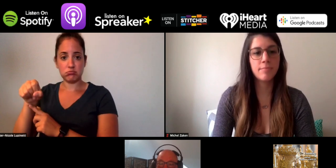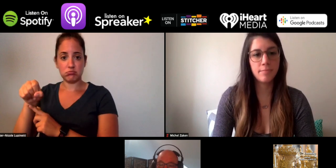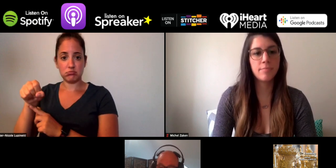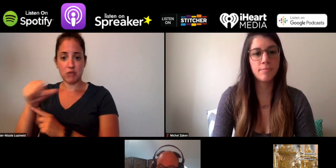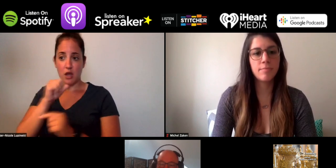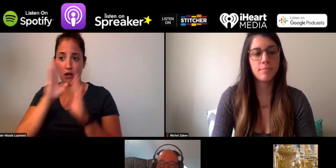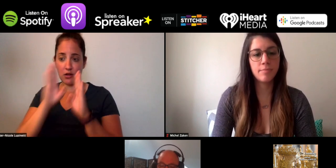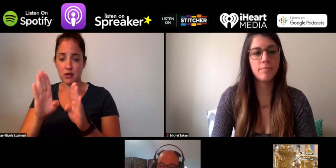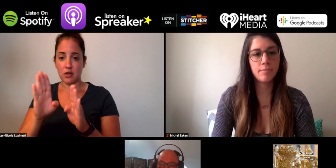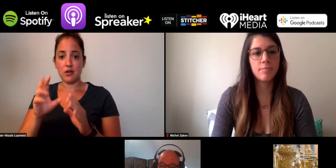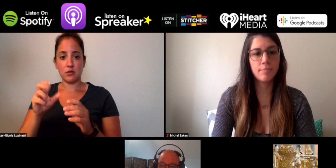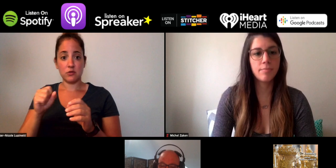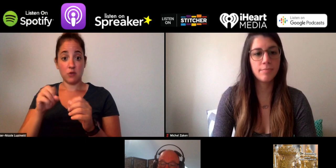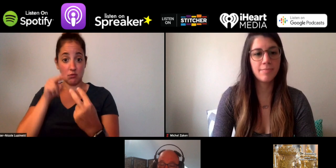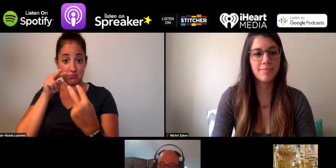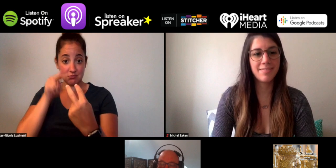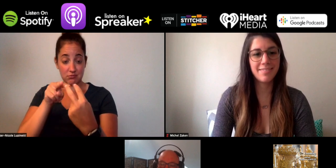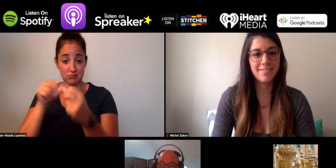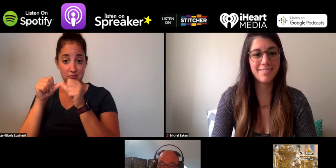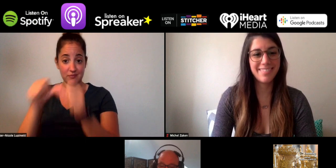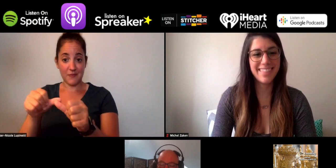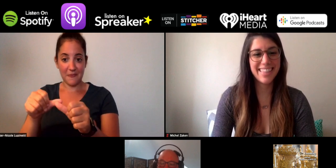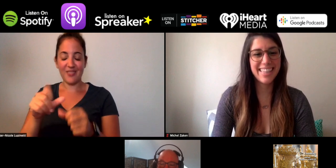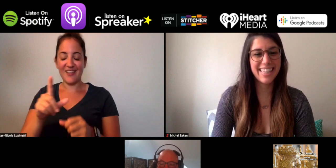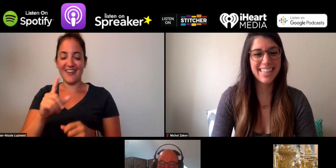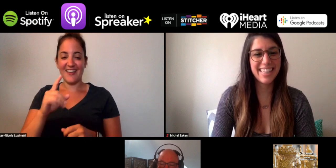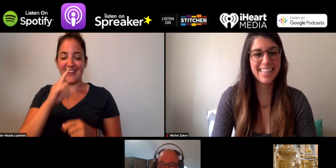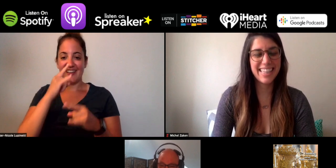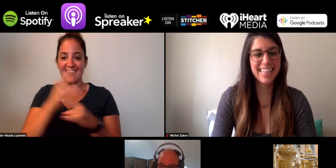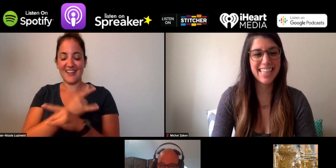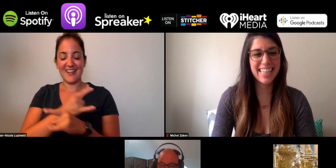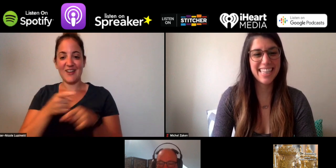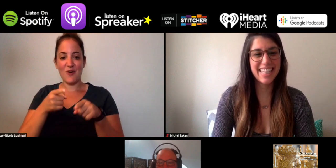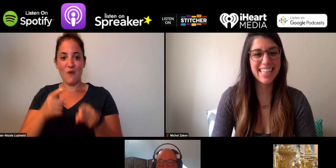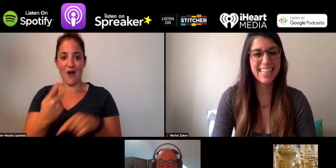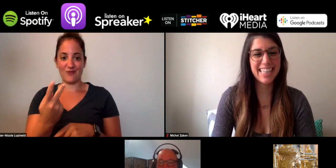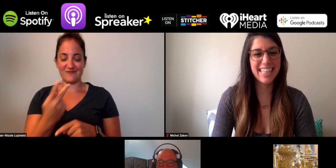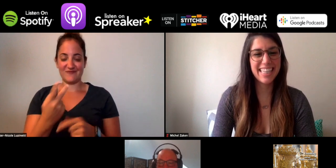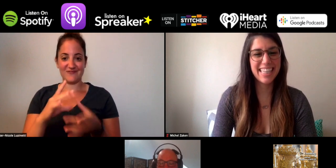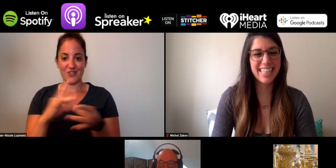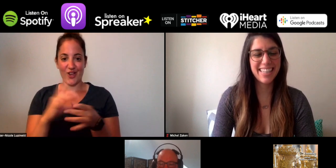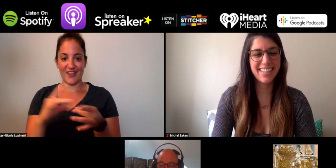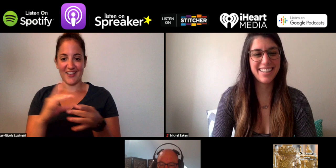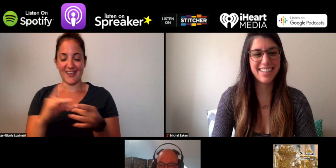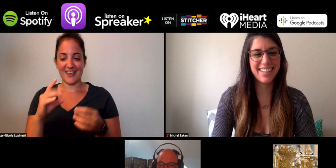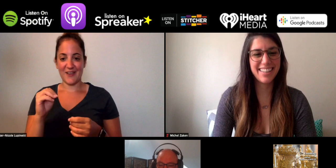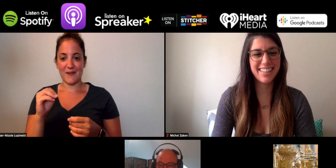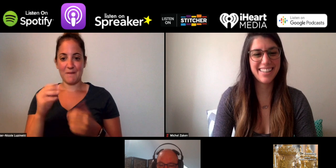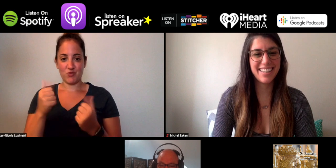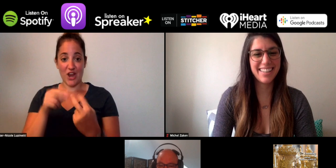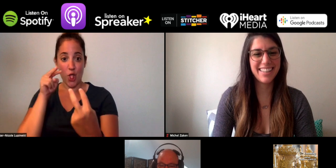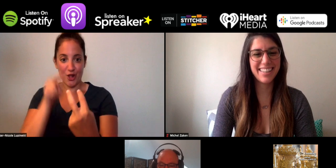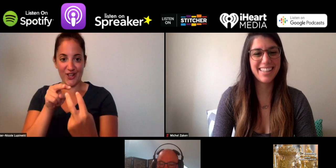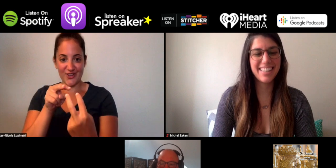so maintaining eye contact, and I'm trying, as we're talking, I'm trying to look at you.